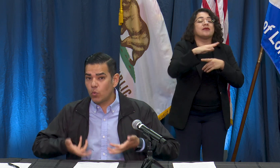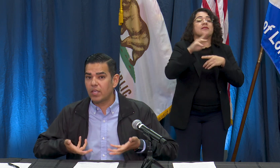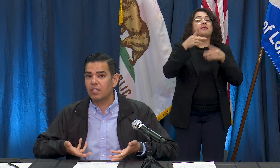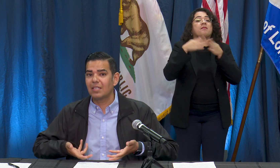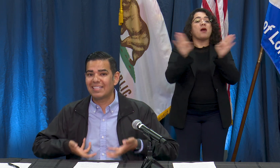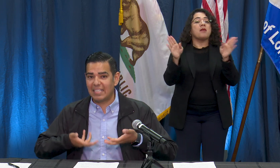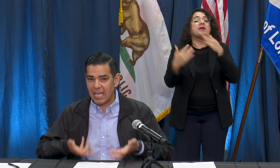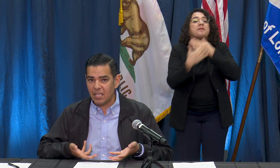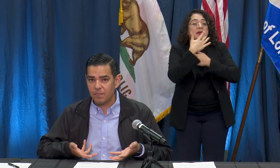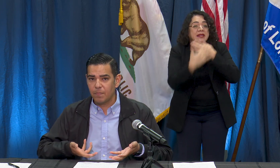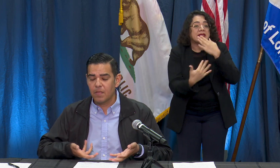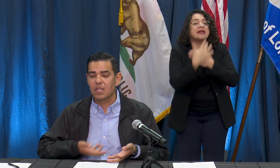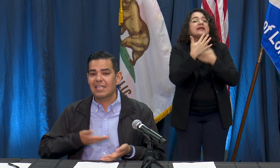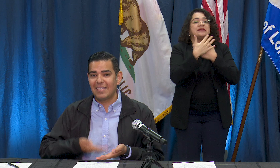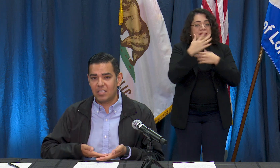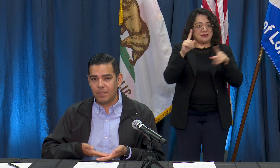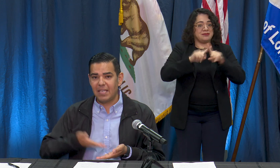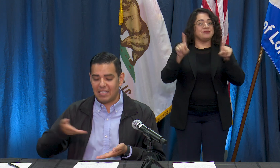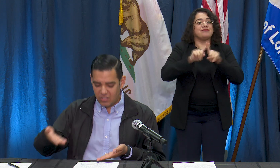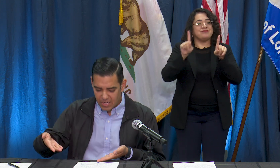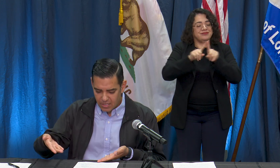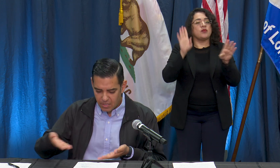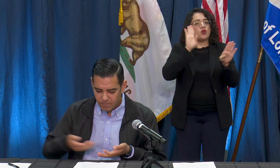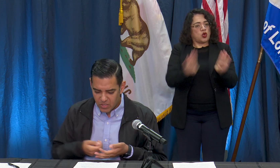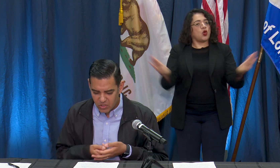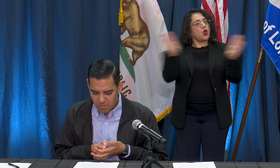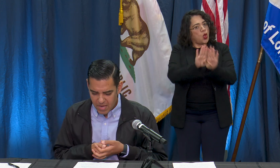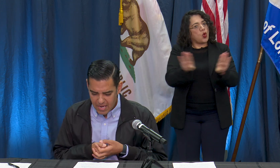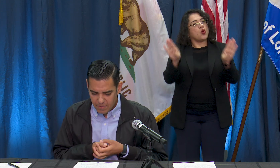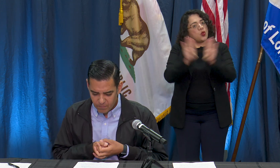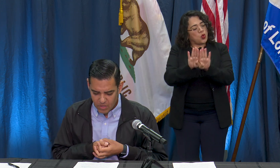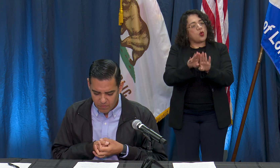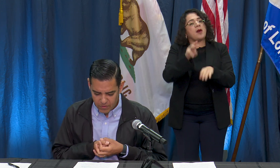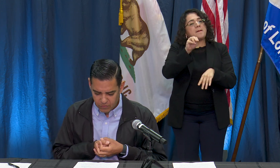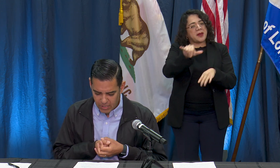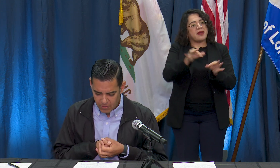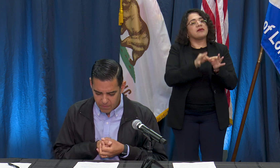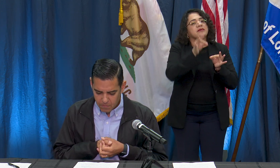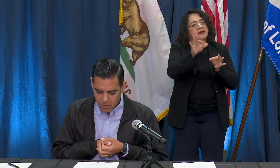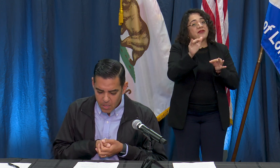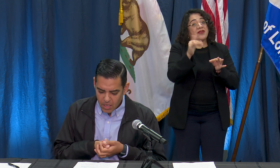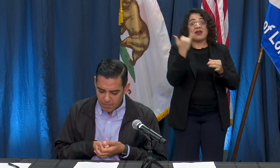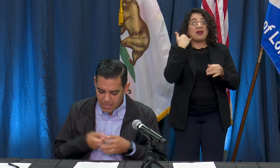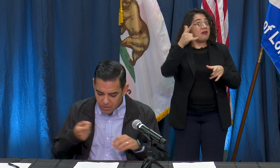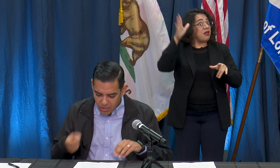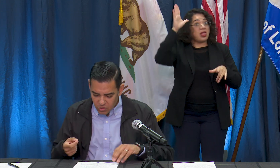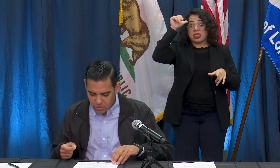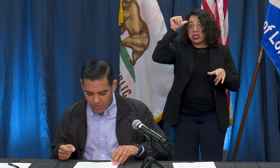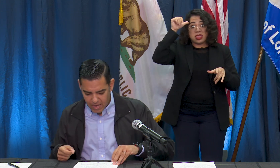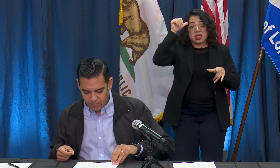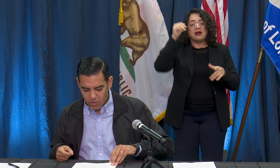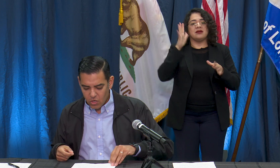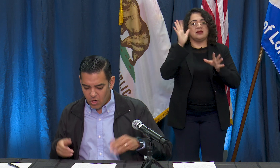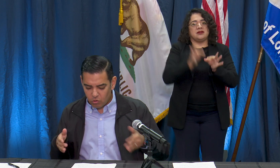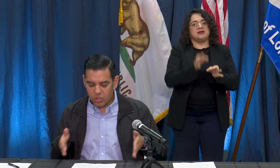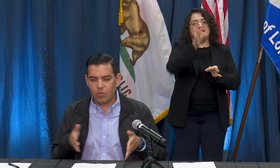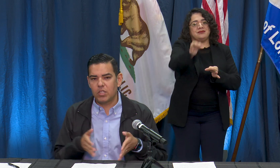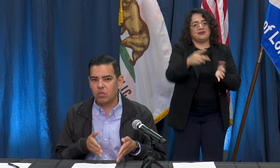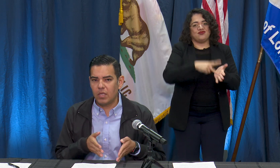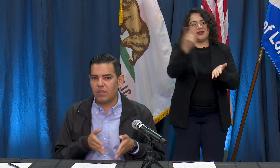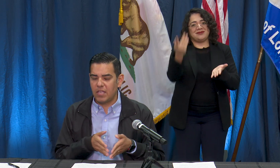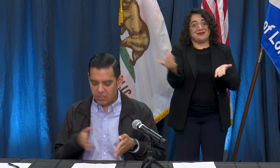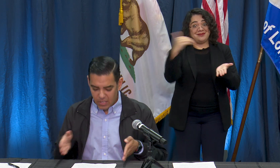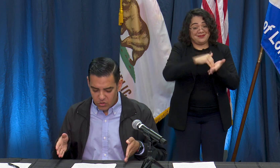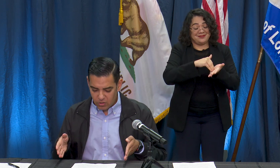already doing today need to be extended to May the 15th. In addition to that, not only